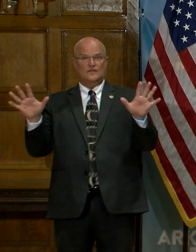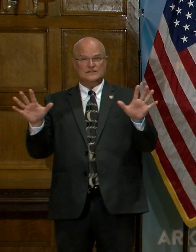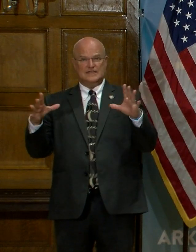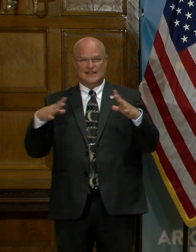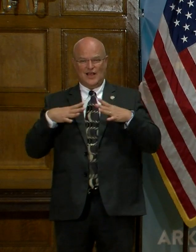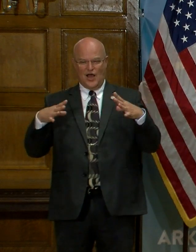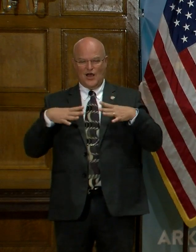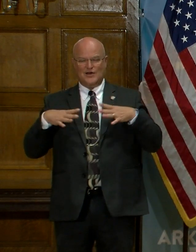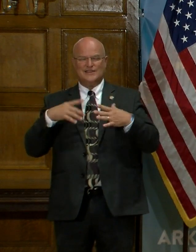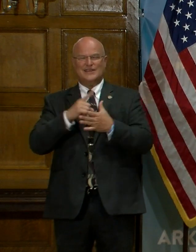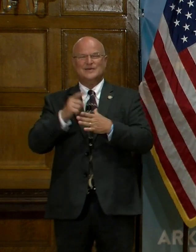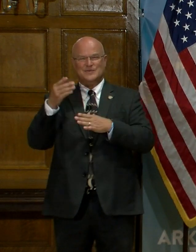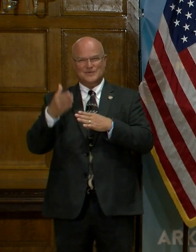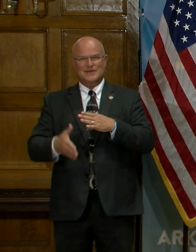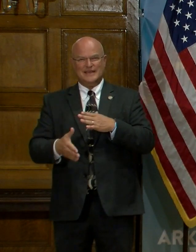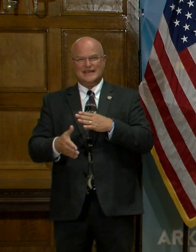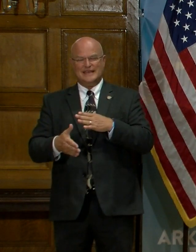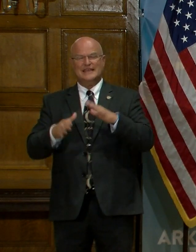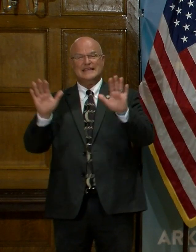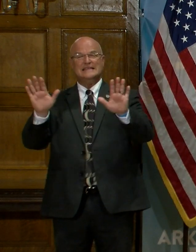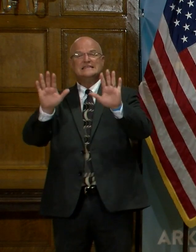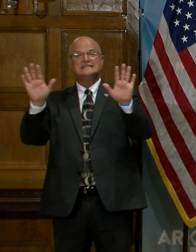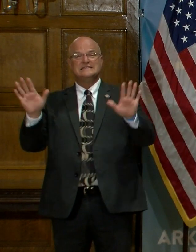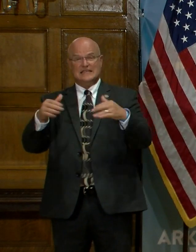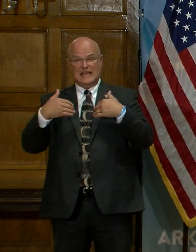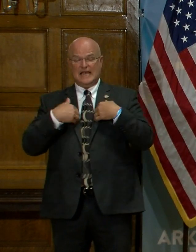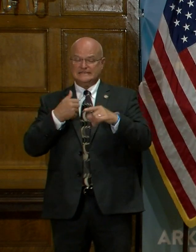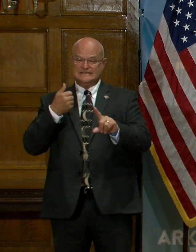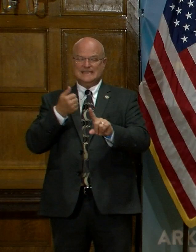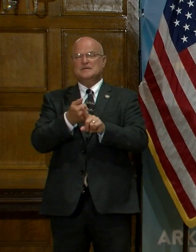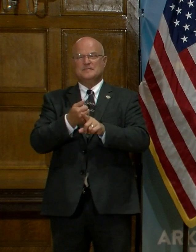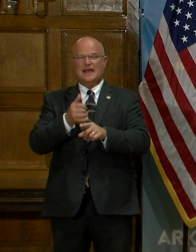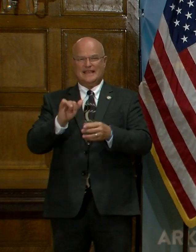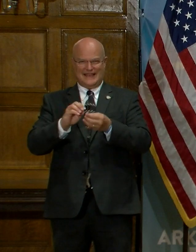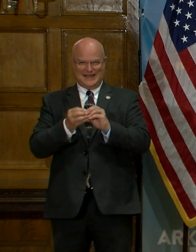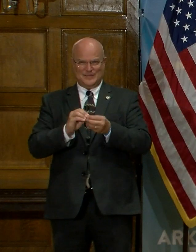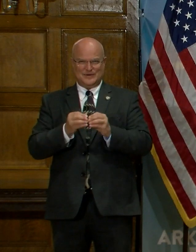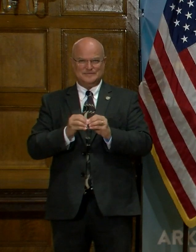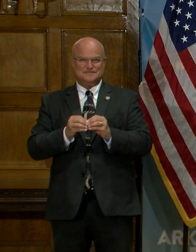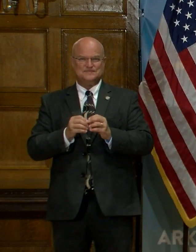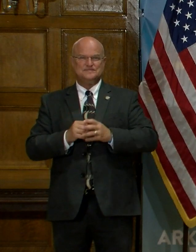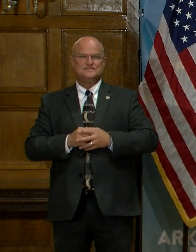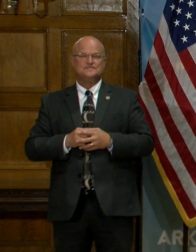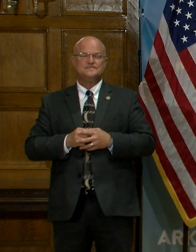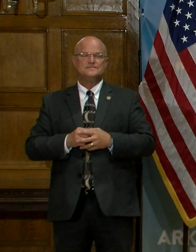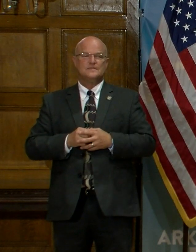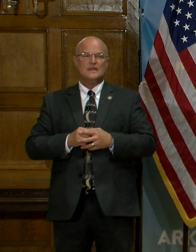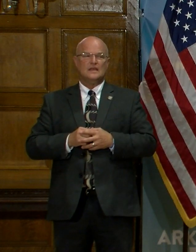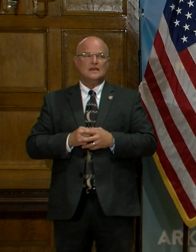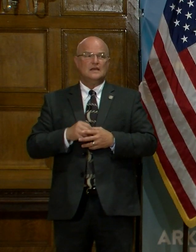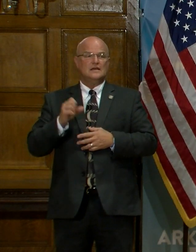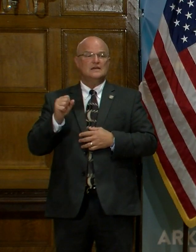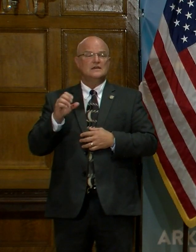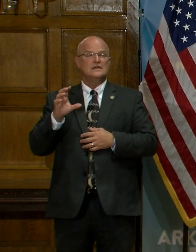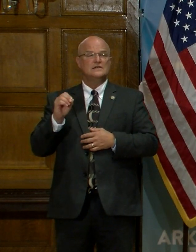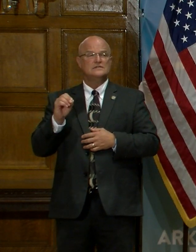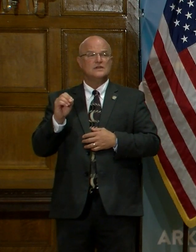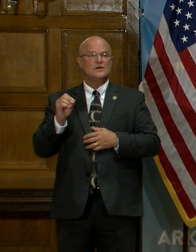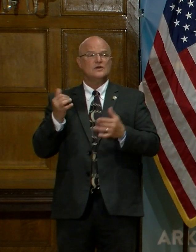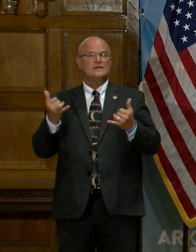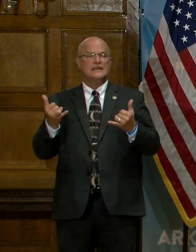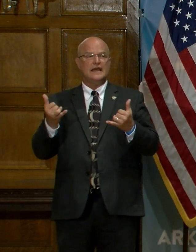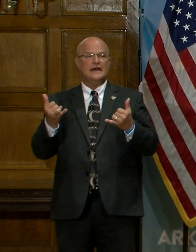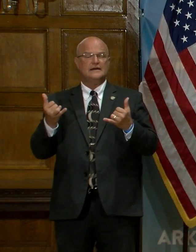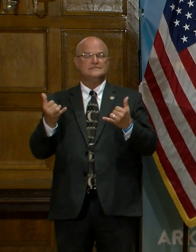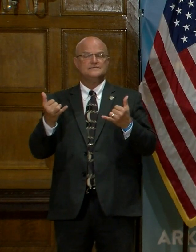Obviously, the holiday weekend, Sunday, has an impact on that number. And so let's